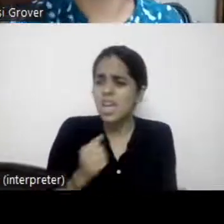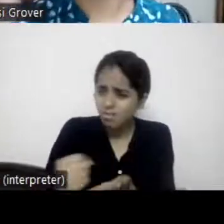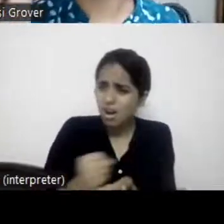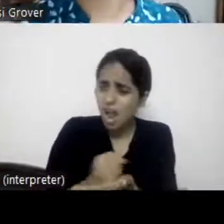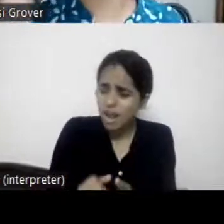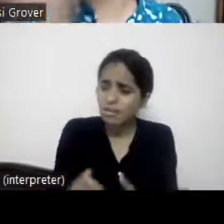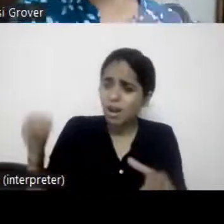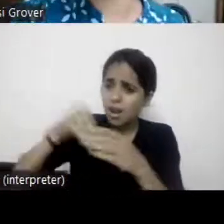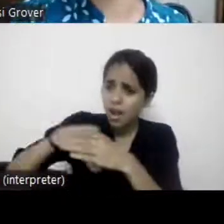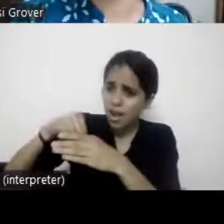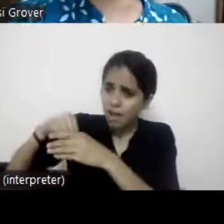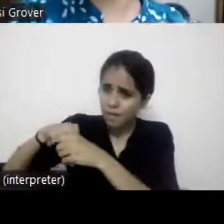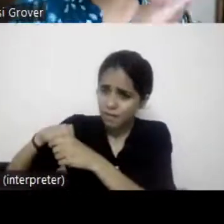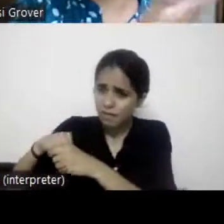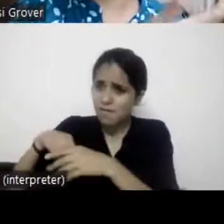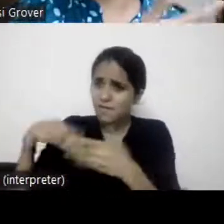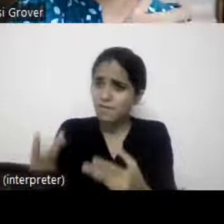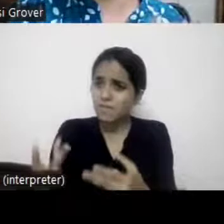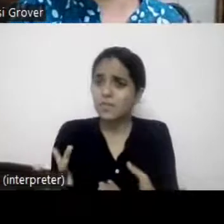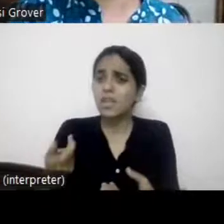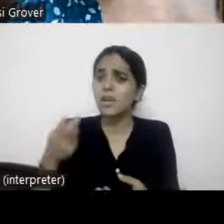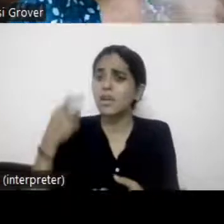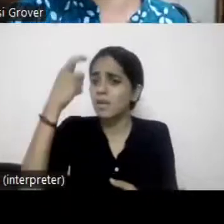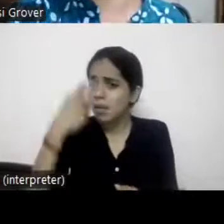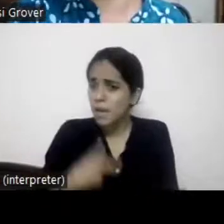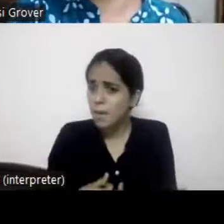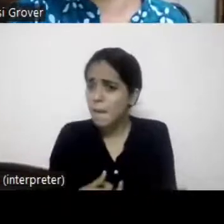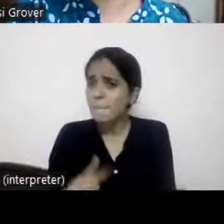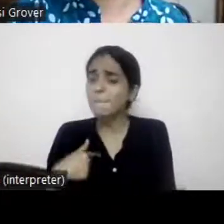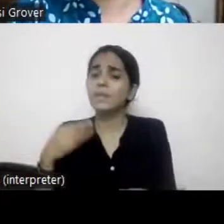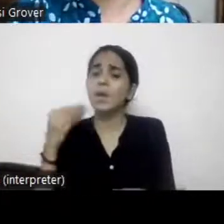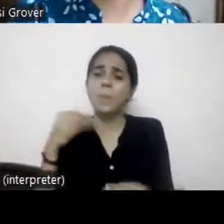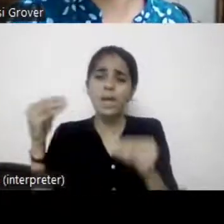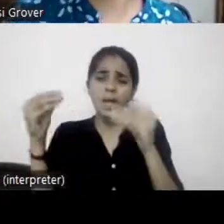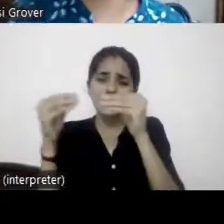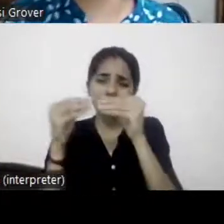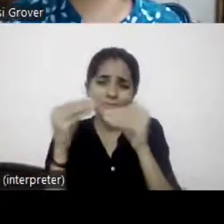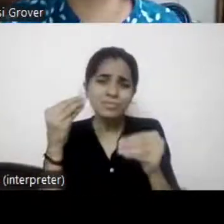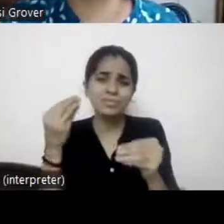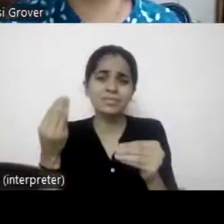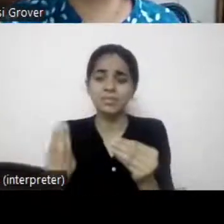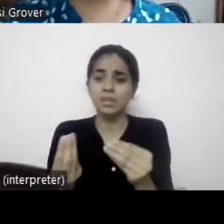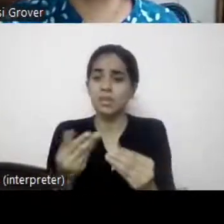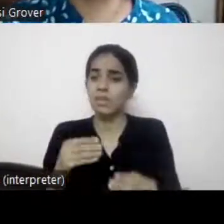that first kiss with another person with whom she